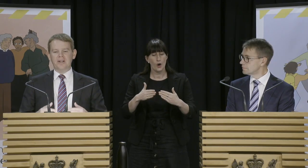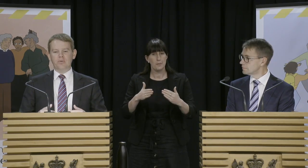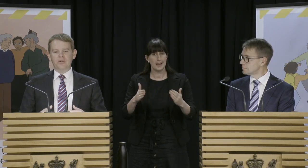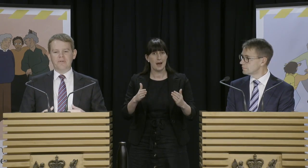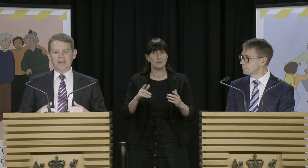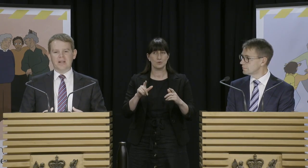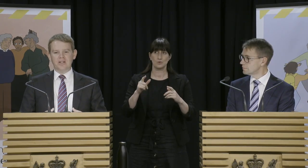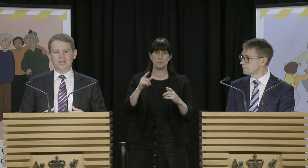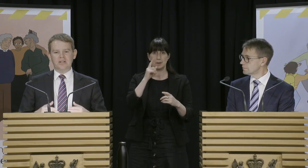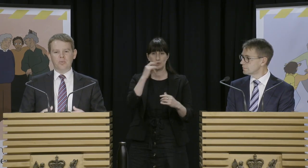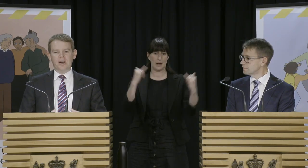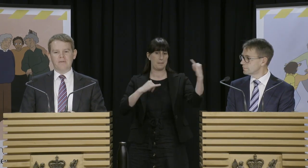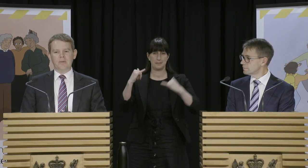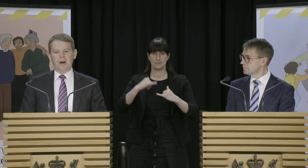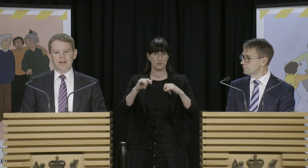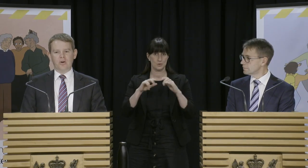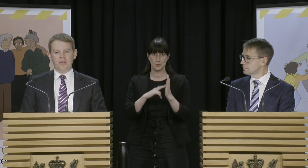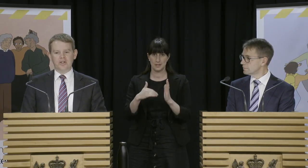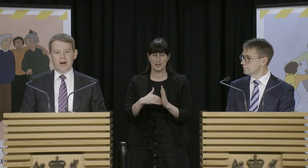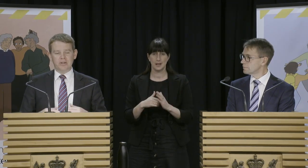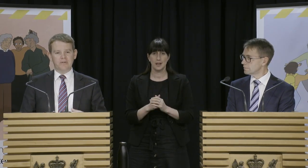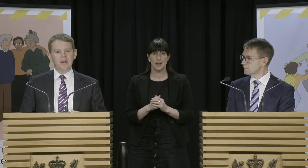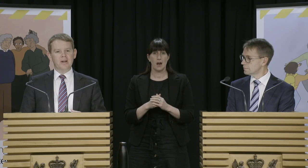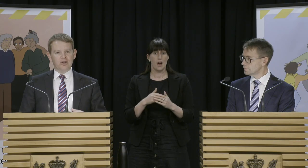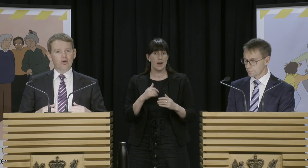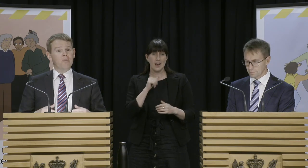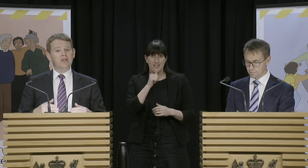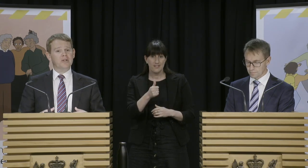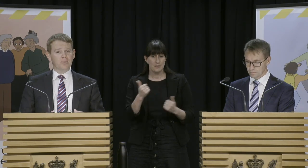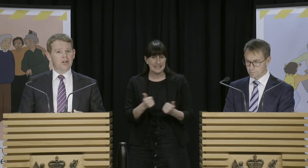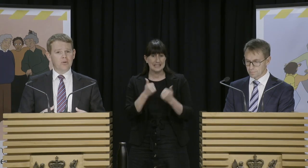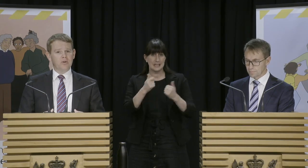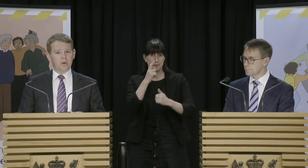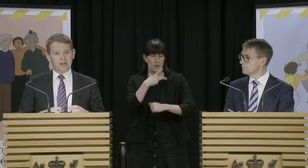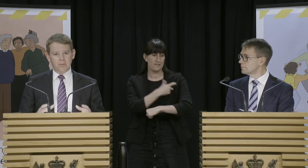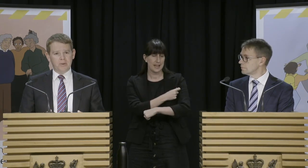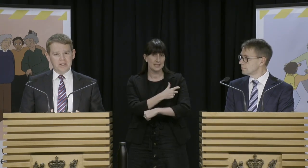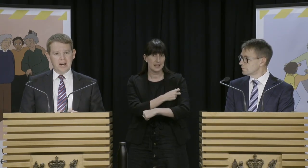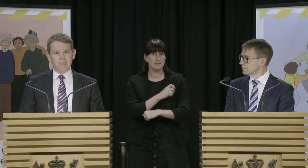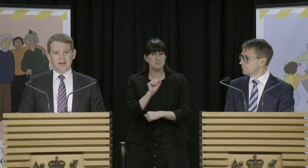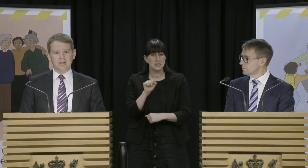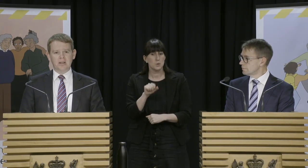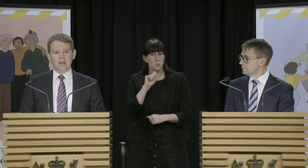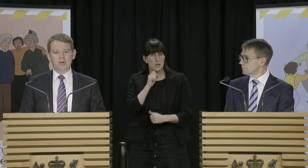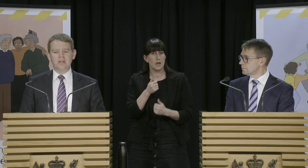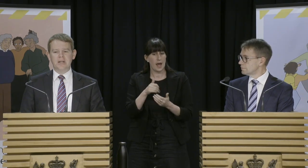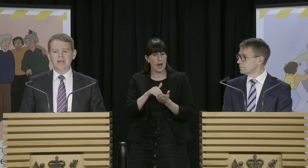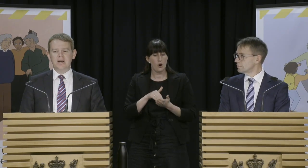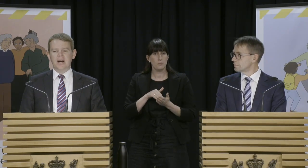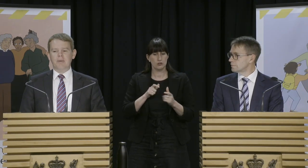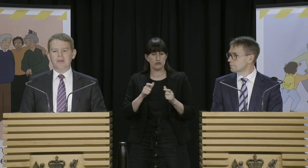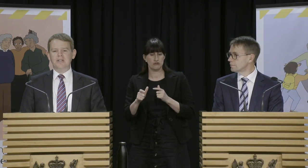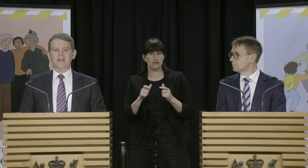higher levels of vaccination, yes, it will have an impact on the types of control measures that we use where we see outbreaks in the